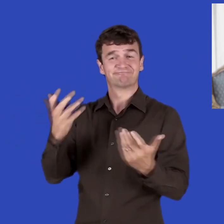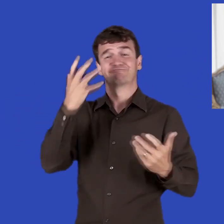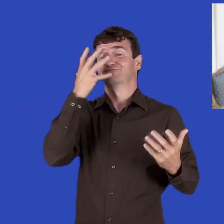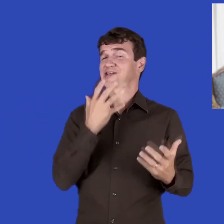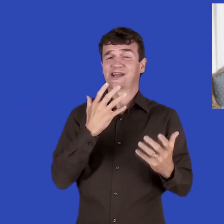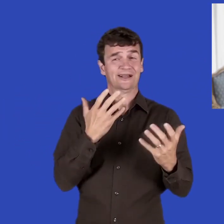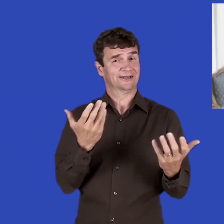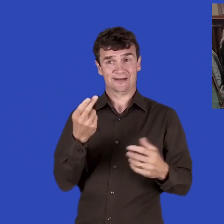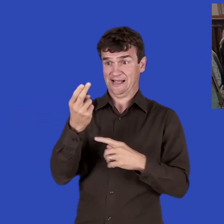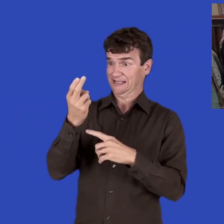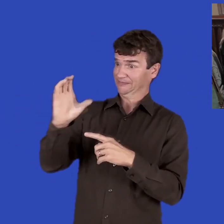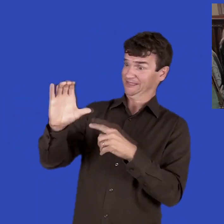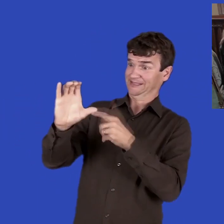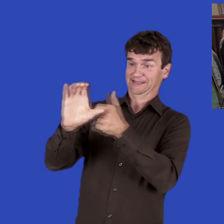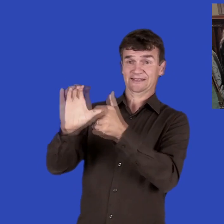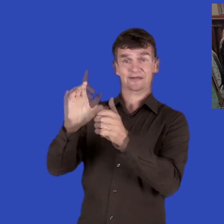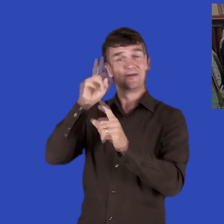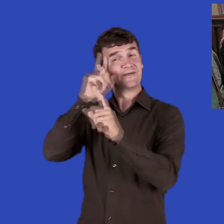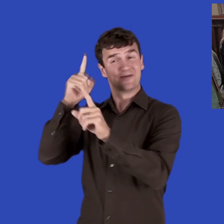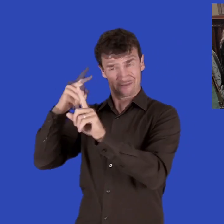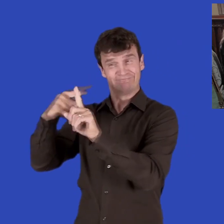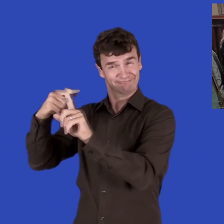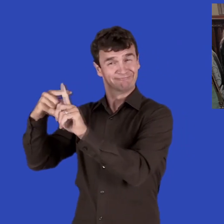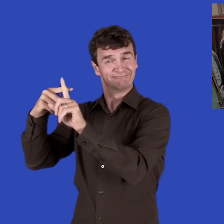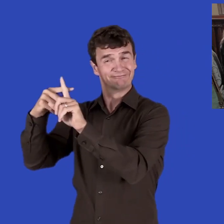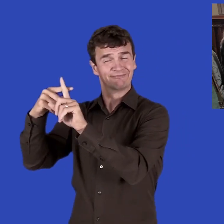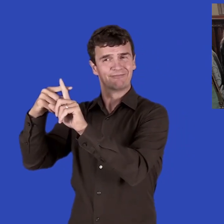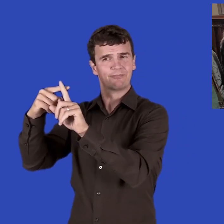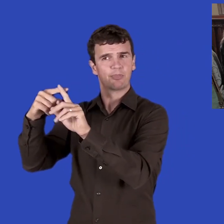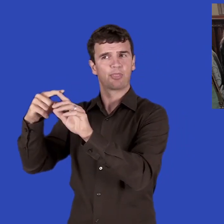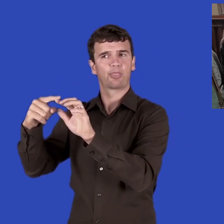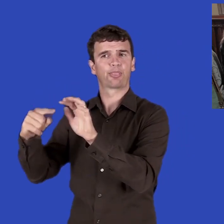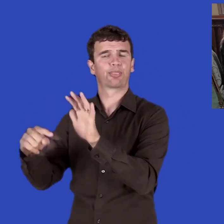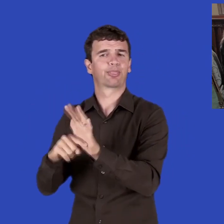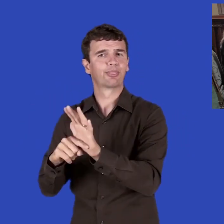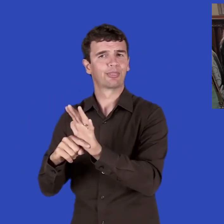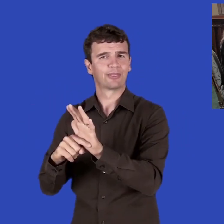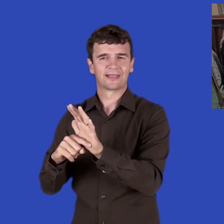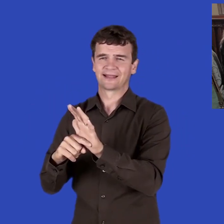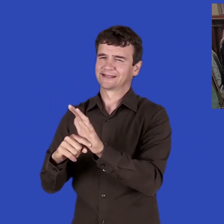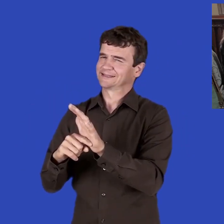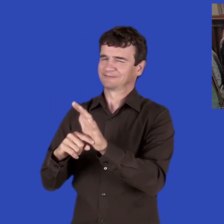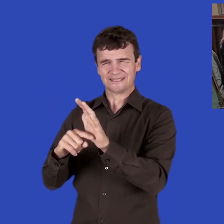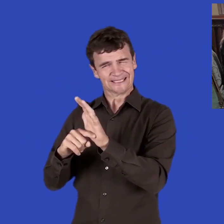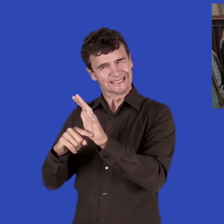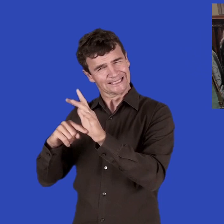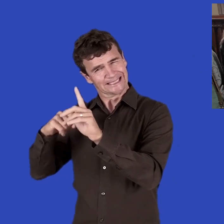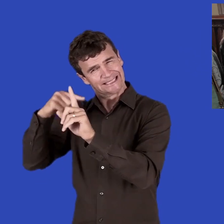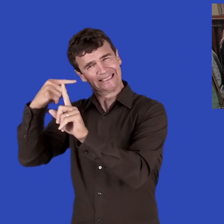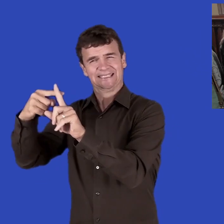the handicap to them. But the handicap in those days was to assist, to be of some help. And